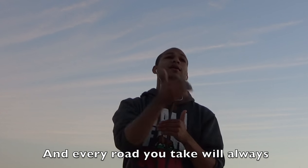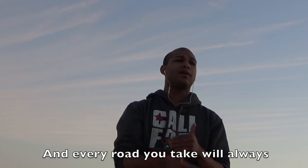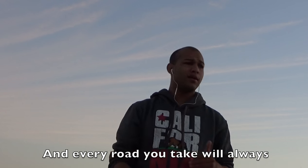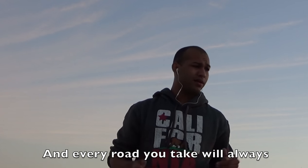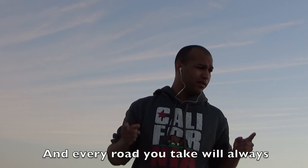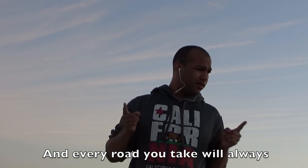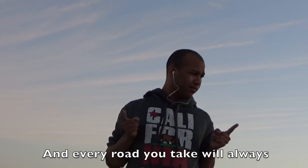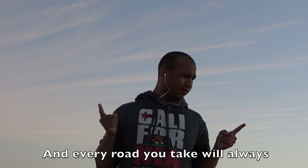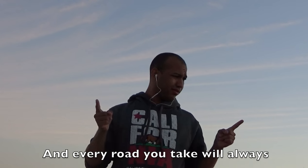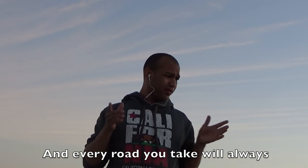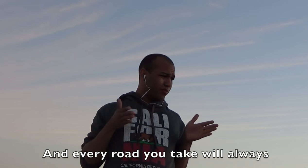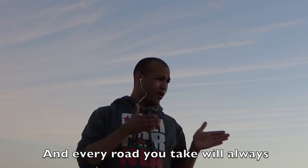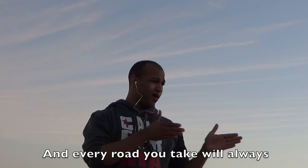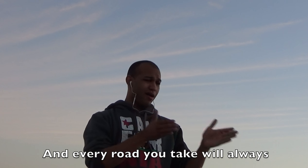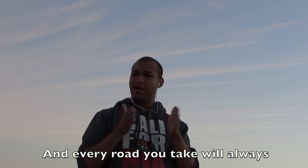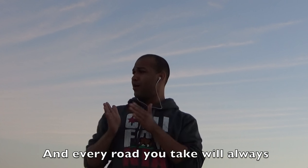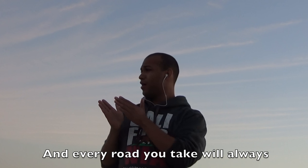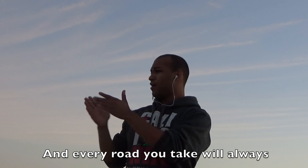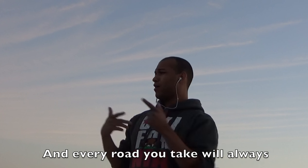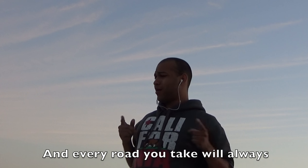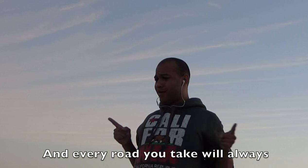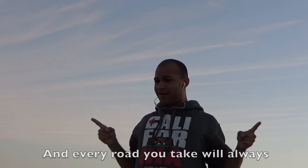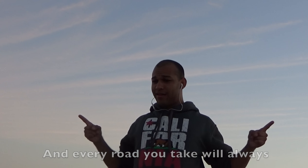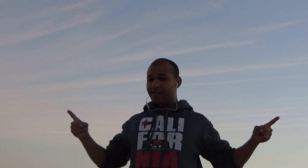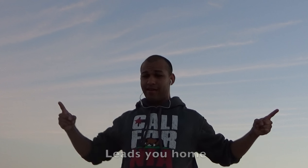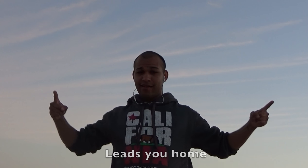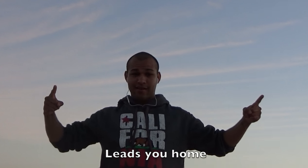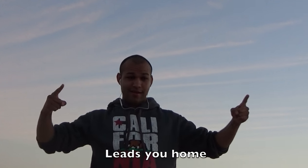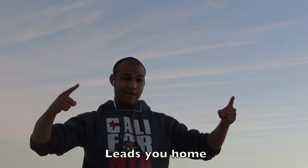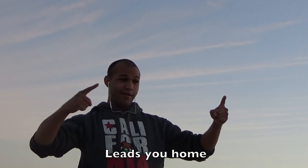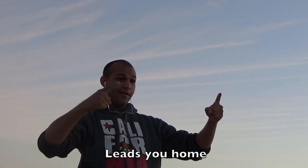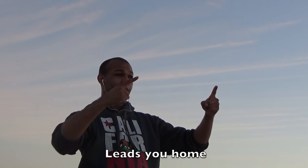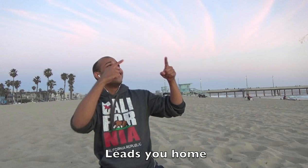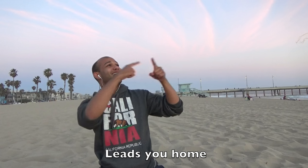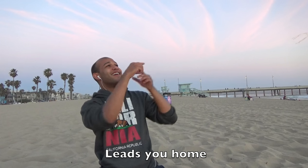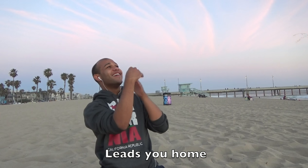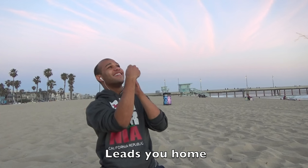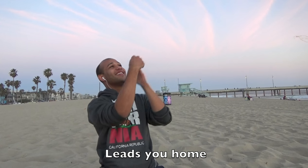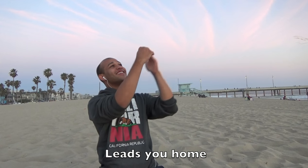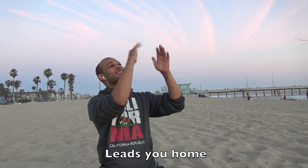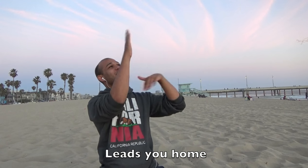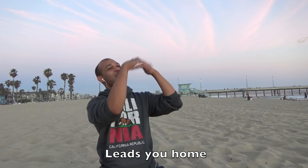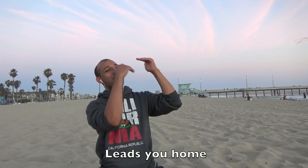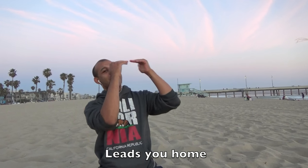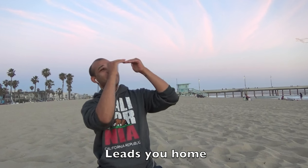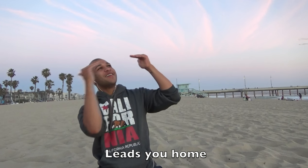take Will always lead you home